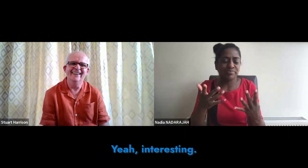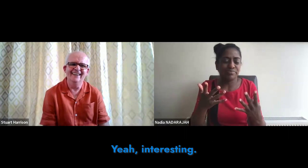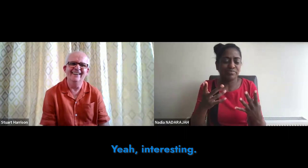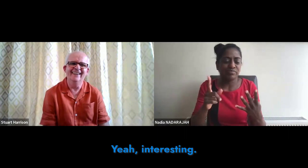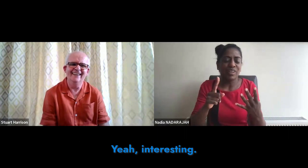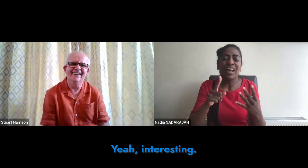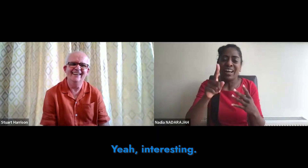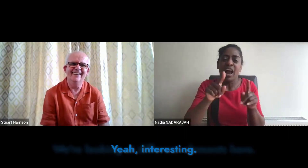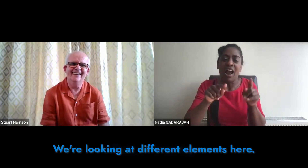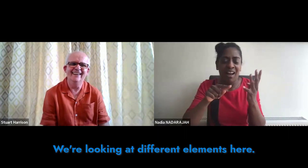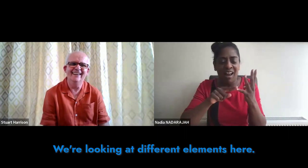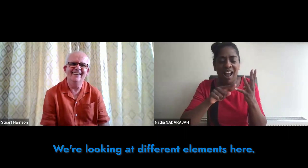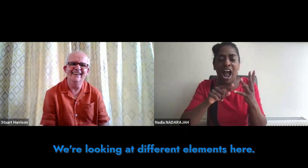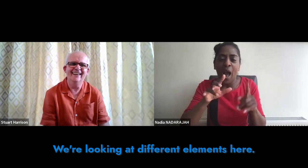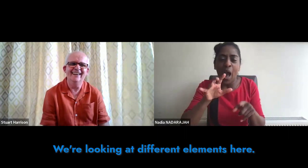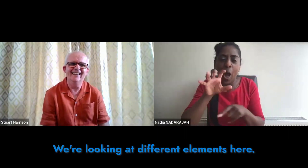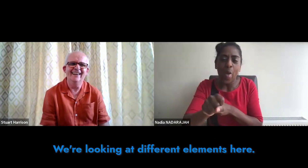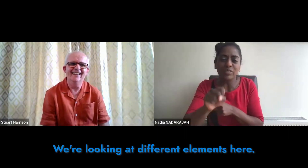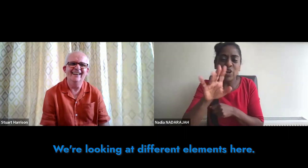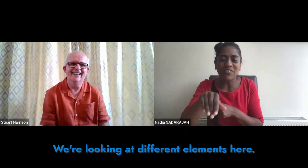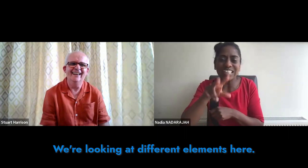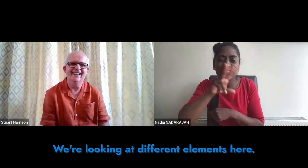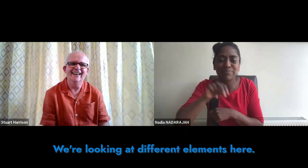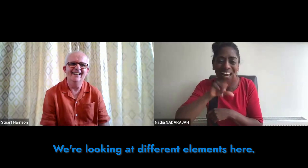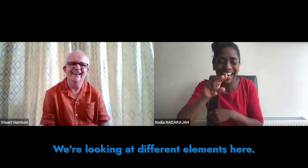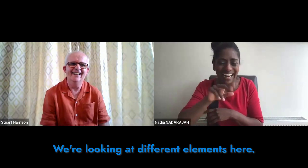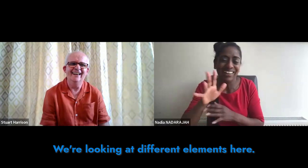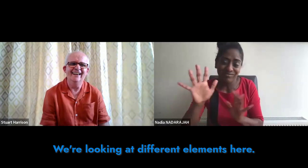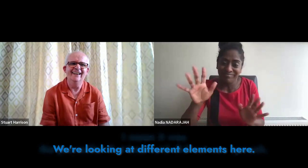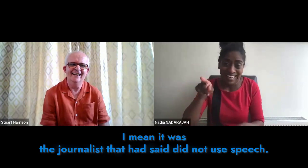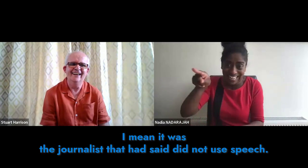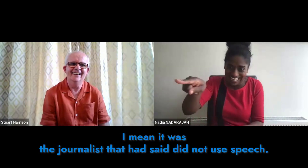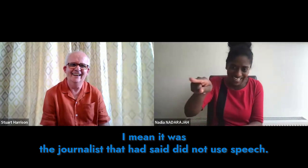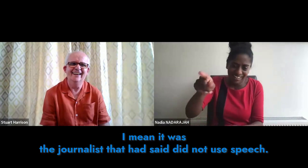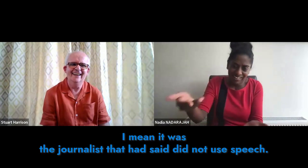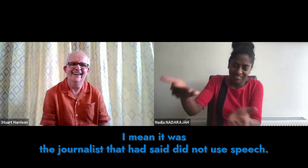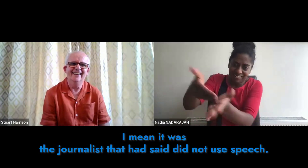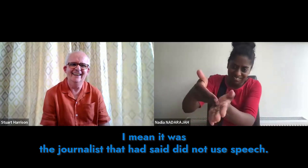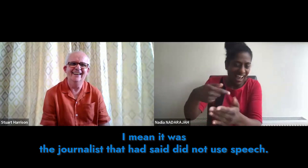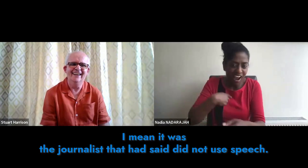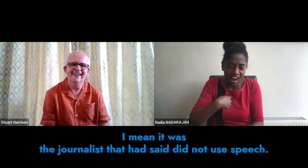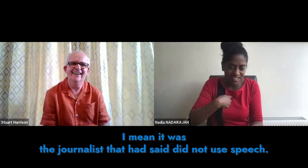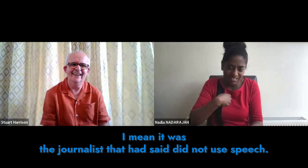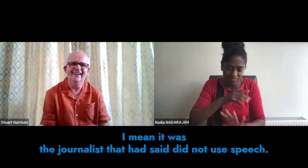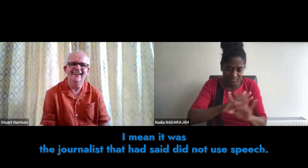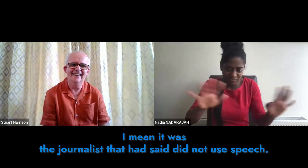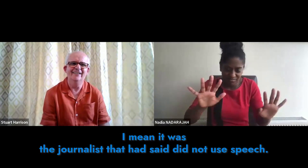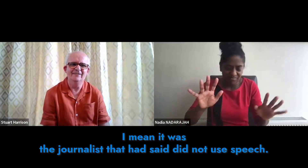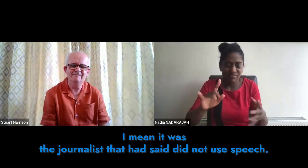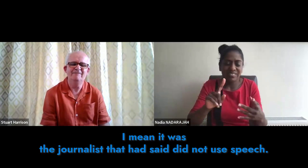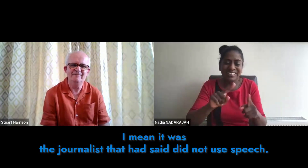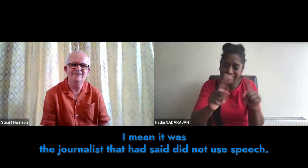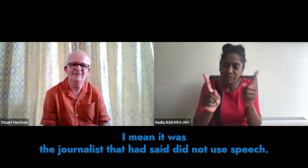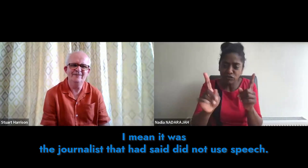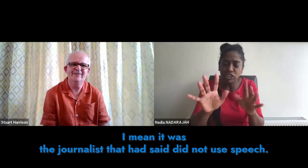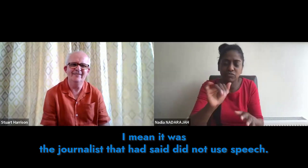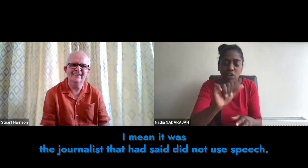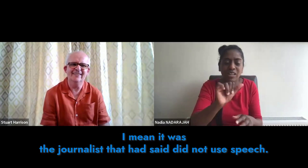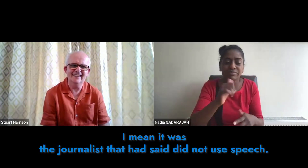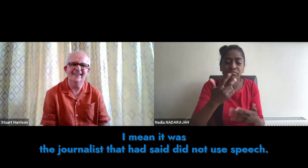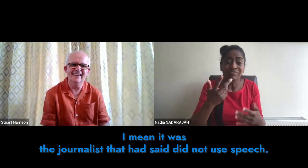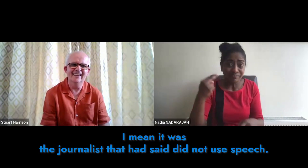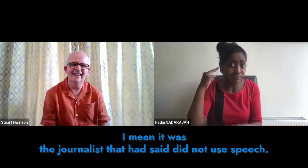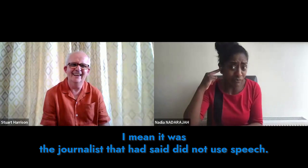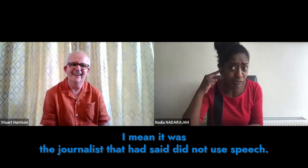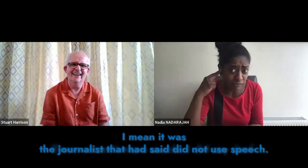Yeah, interesting. We're looking at different elements here. I mean, it was the journalist that had said